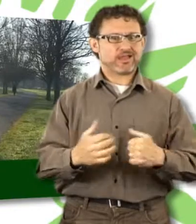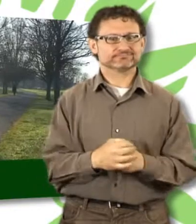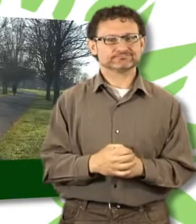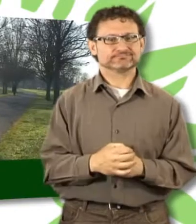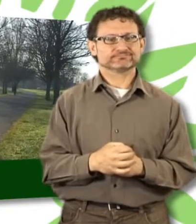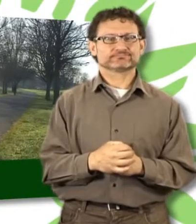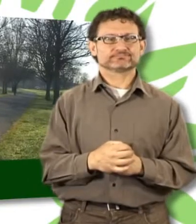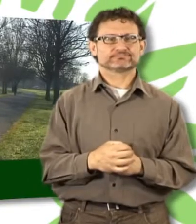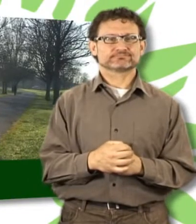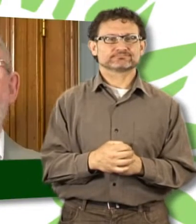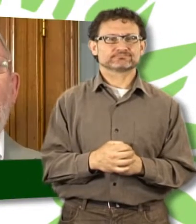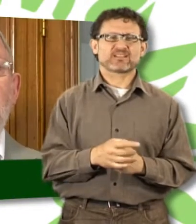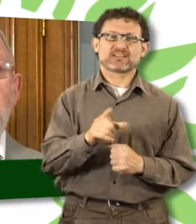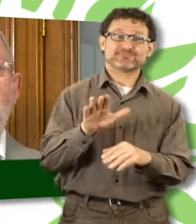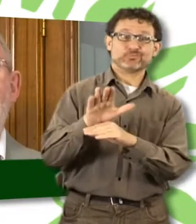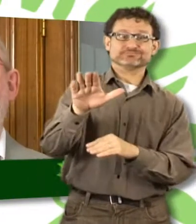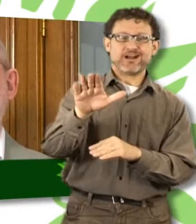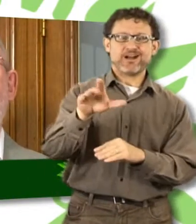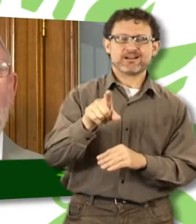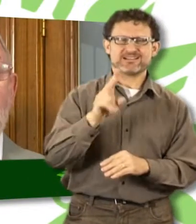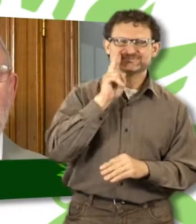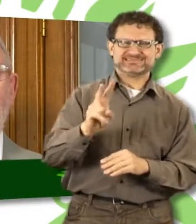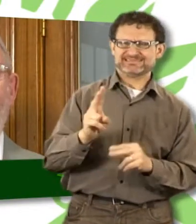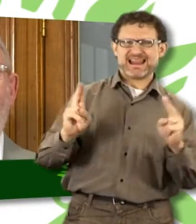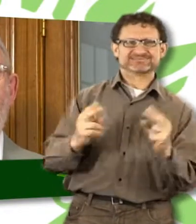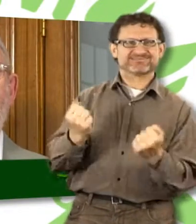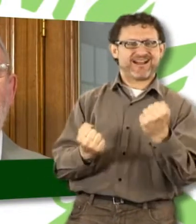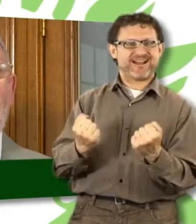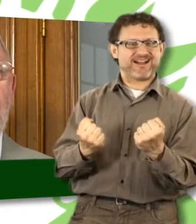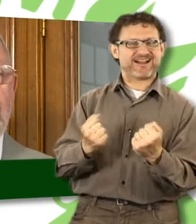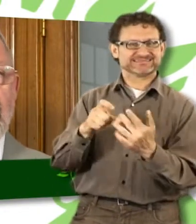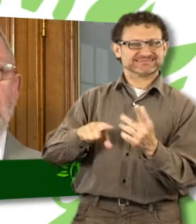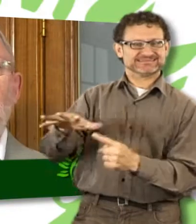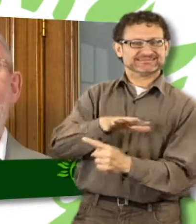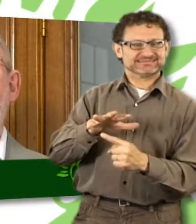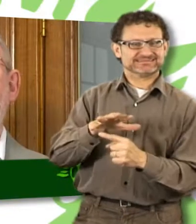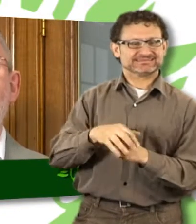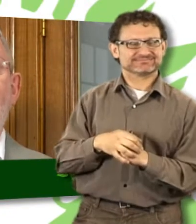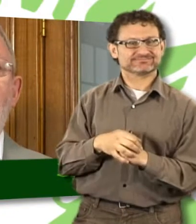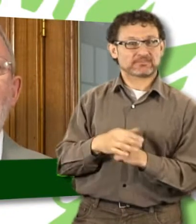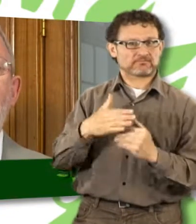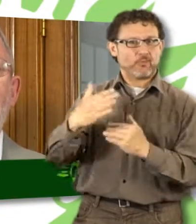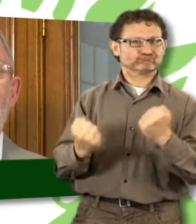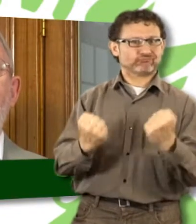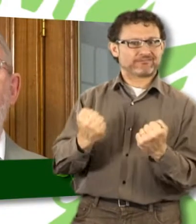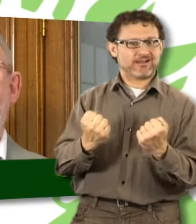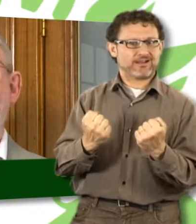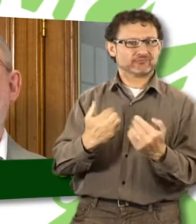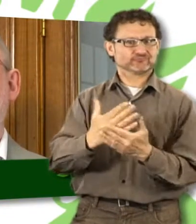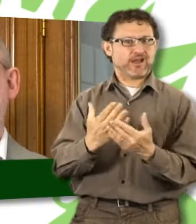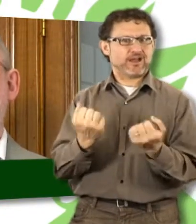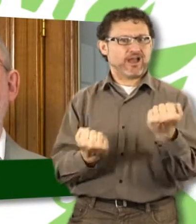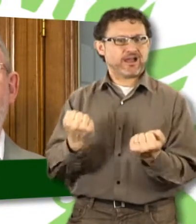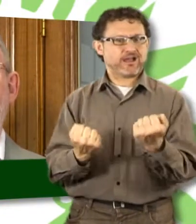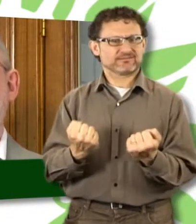that. So I see a city with fewer cars, possibly a city though with more drivers. The freedom to drive a